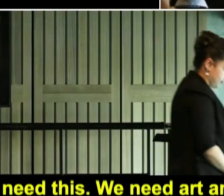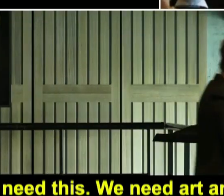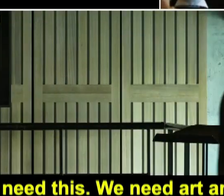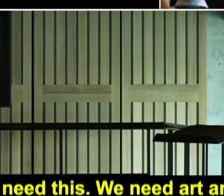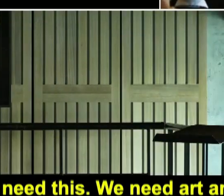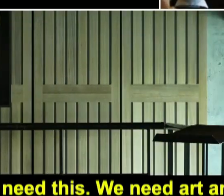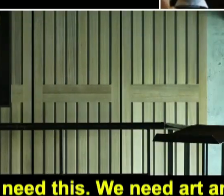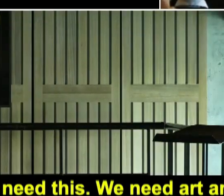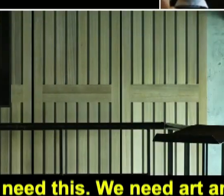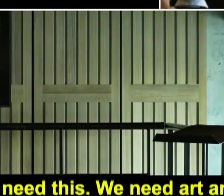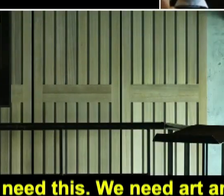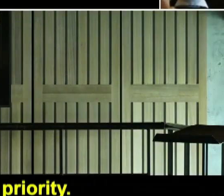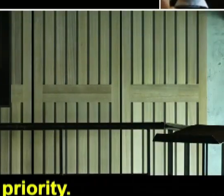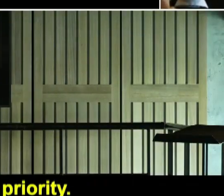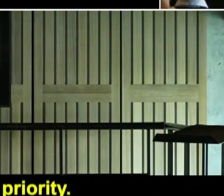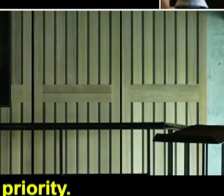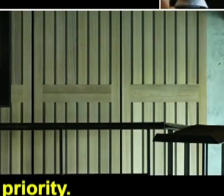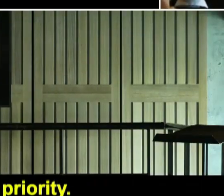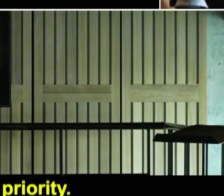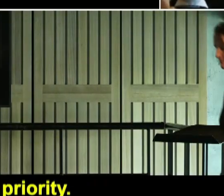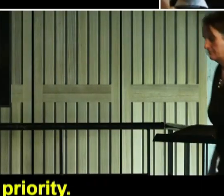you sustain yourself?